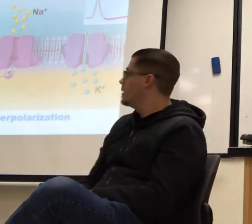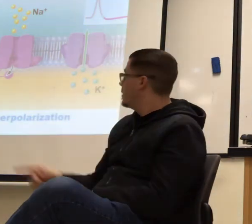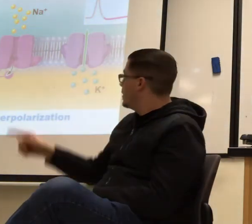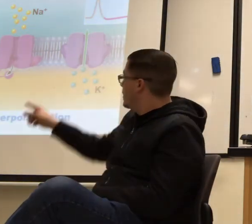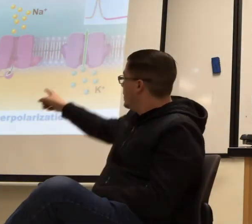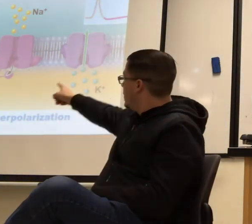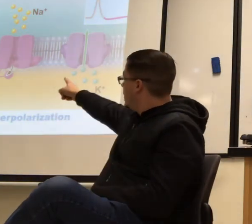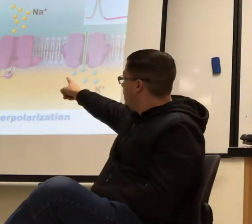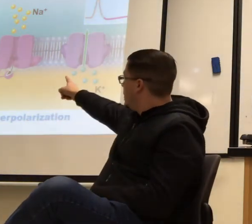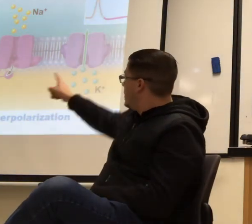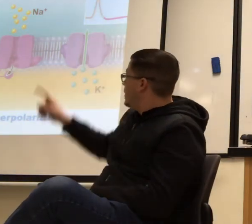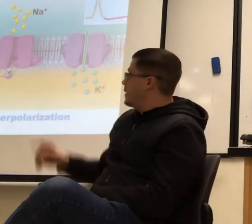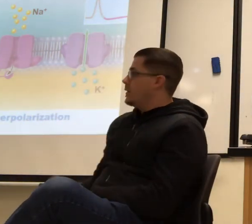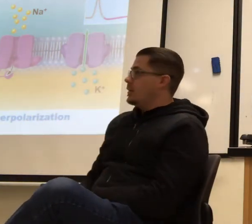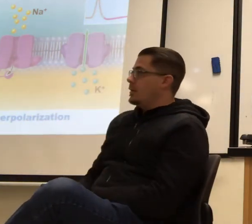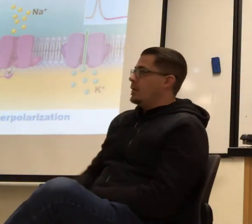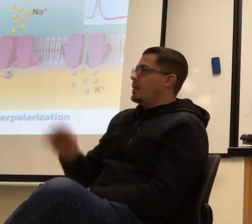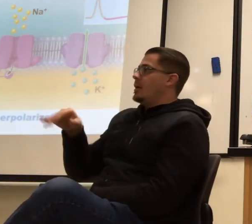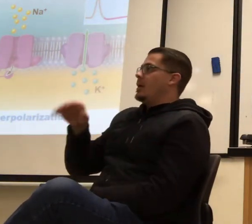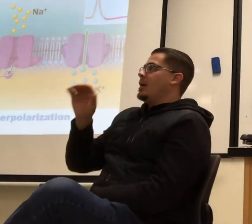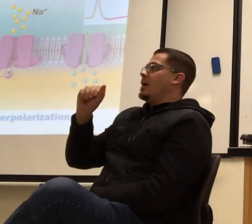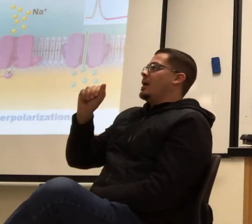Activation gate